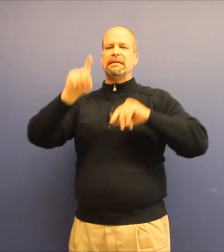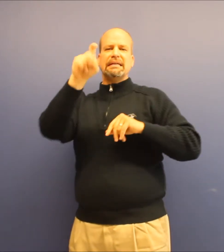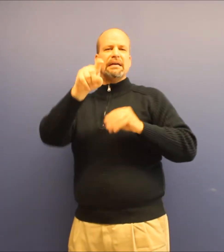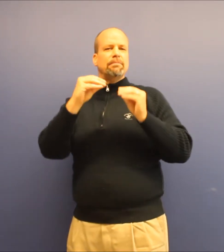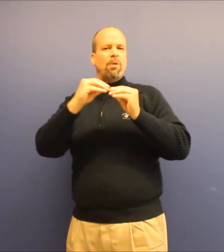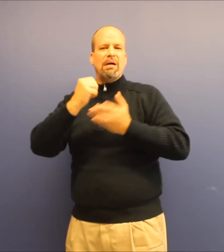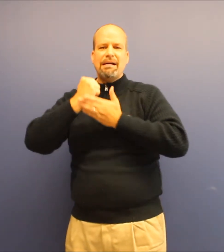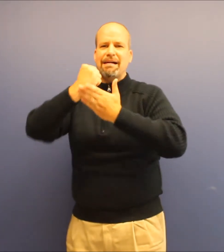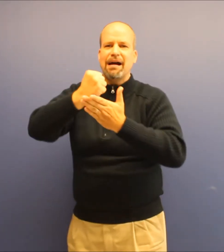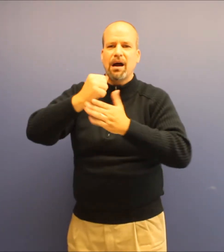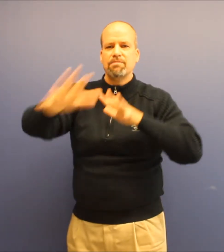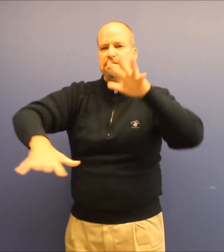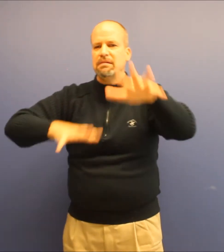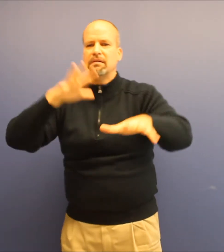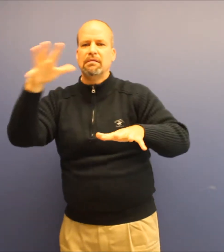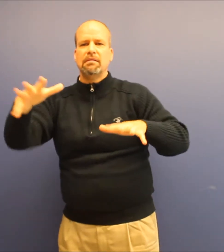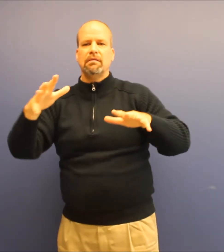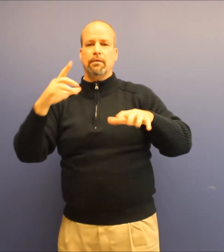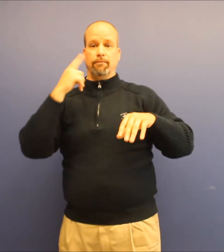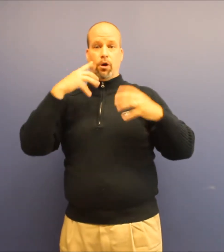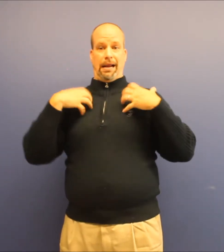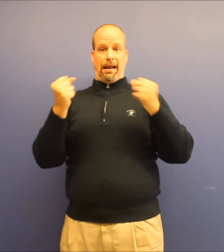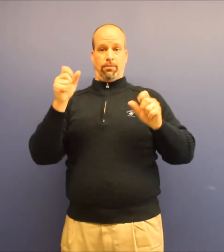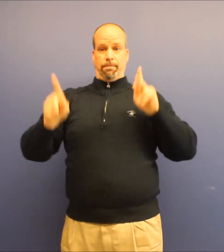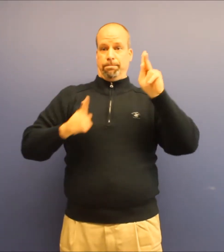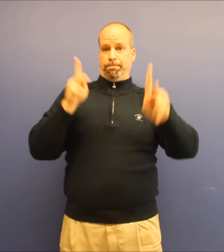and one for healthy people who need fewer.